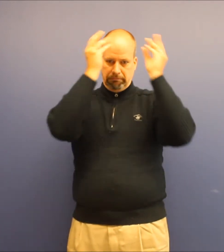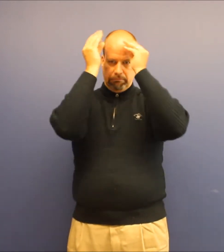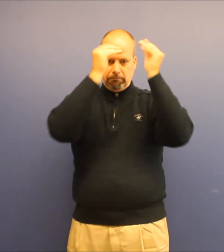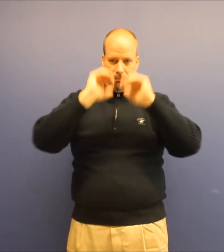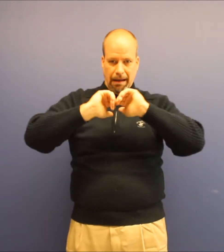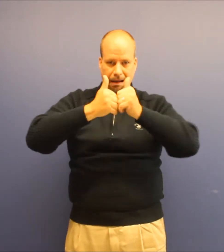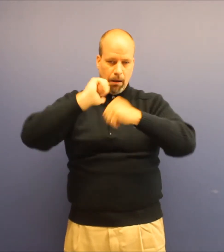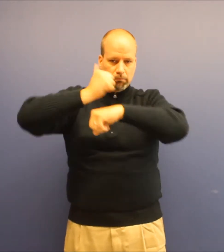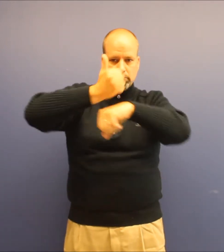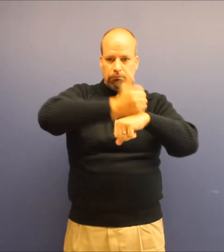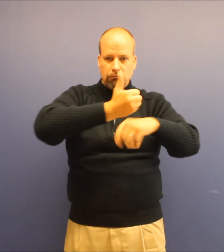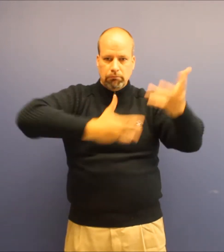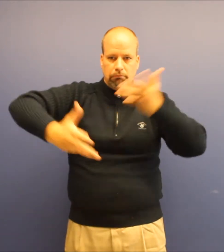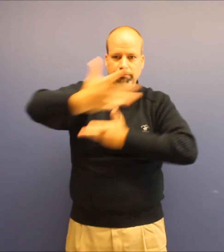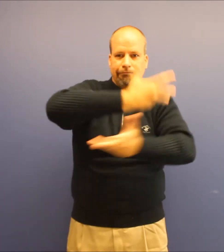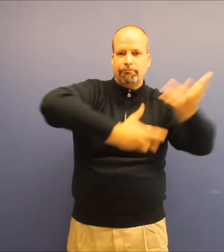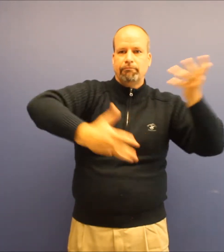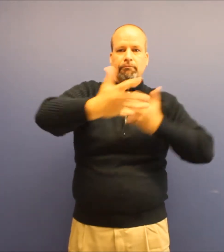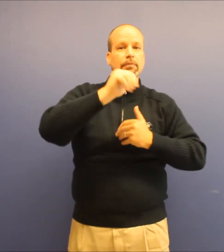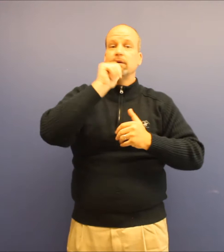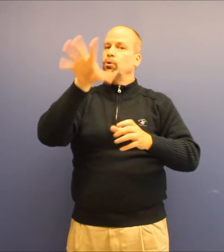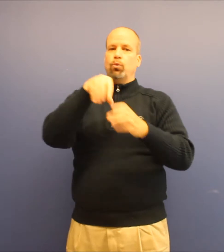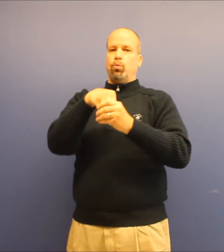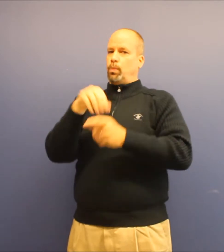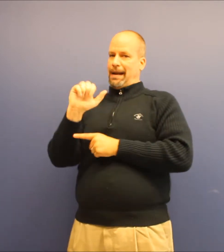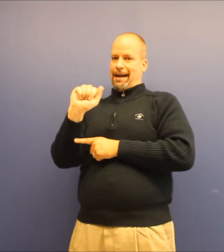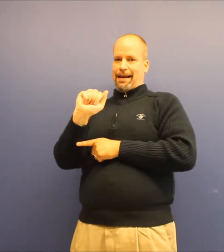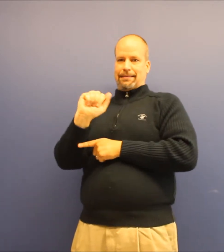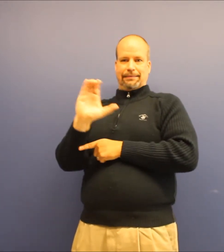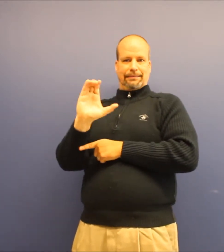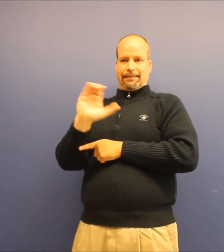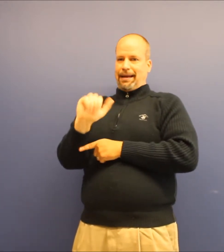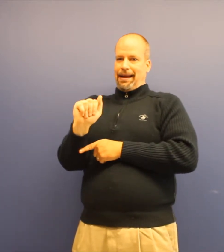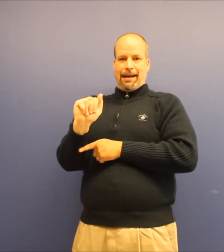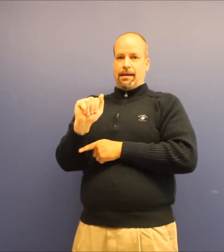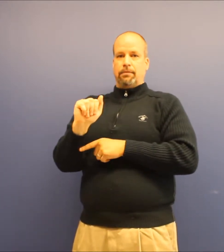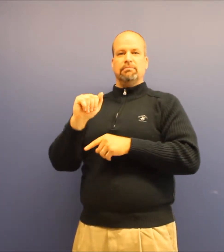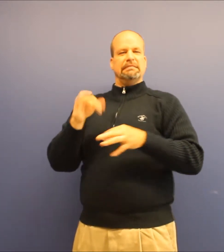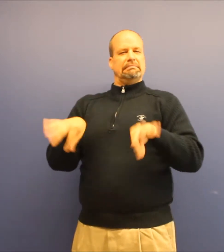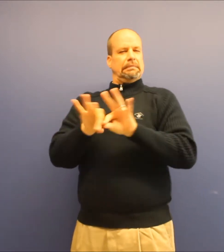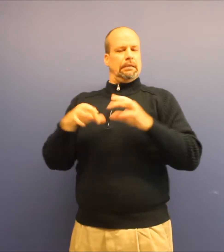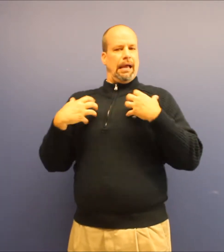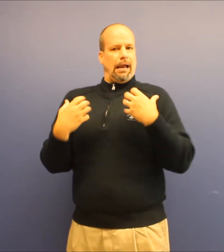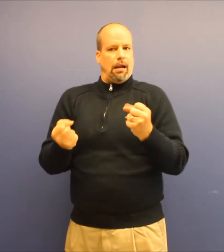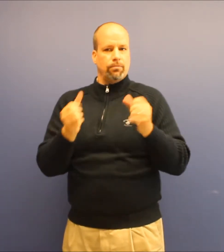insurance companies sell plans that don't include the ACA's essential health benefits,